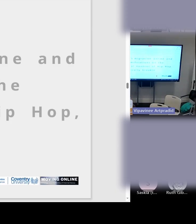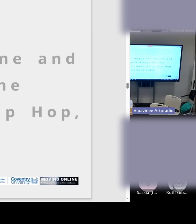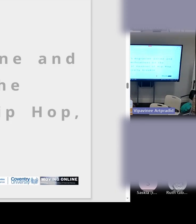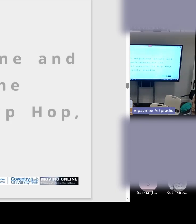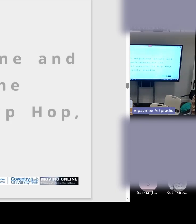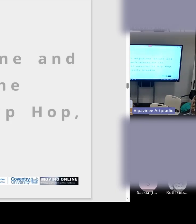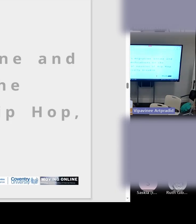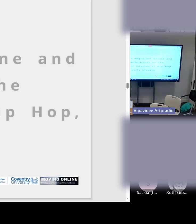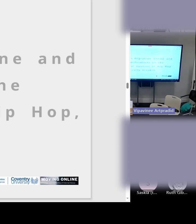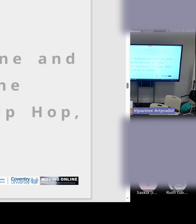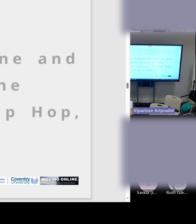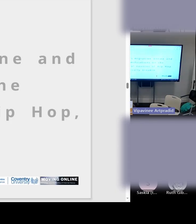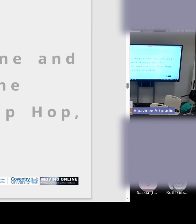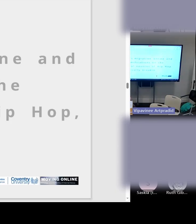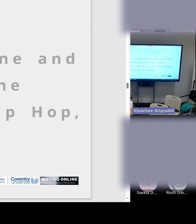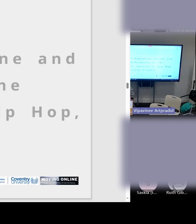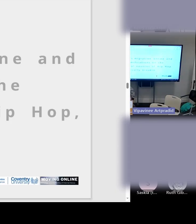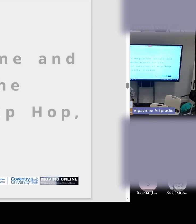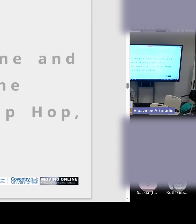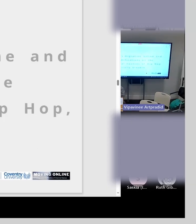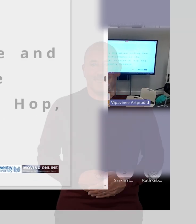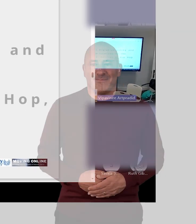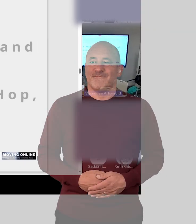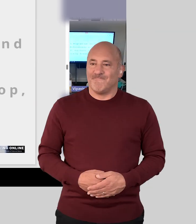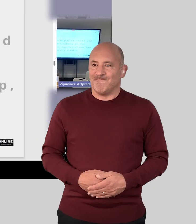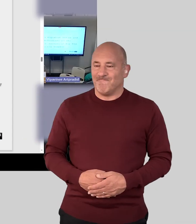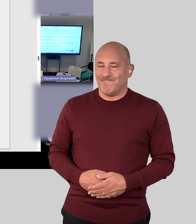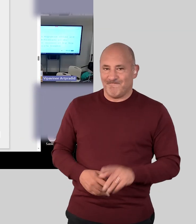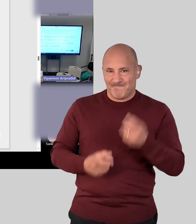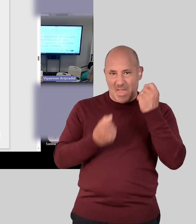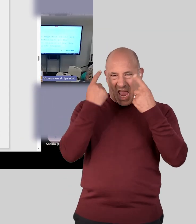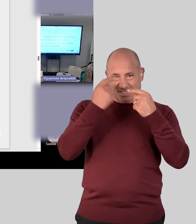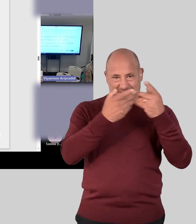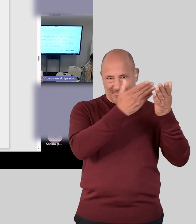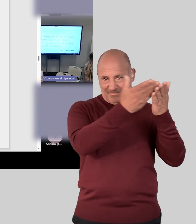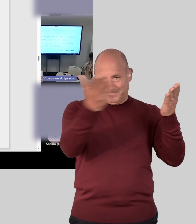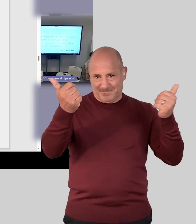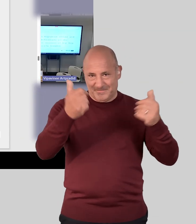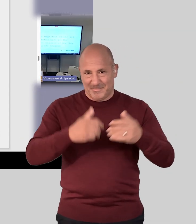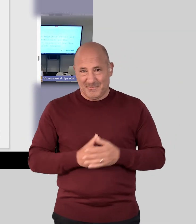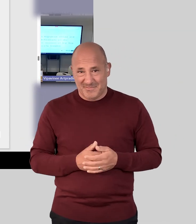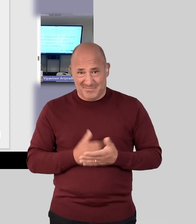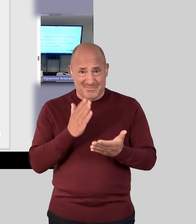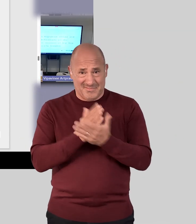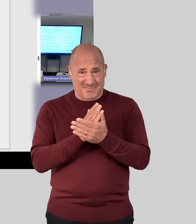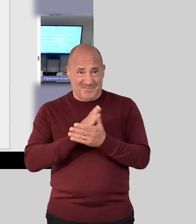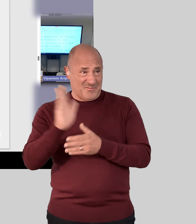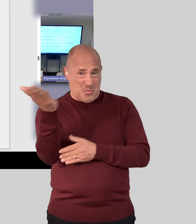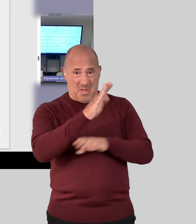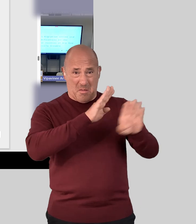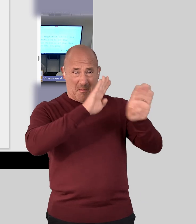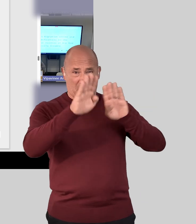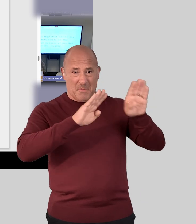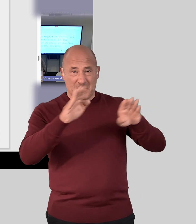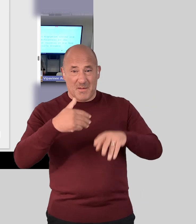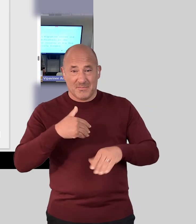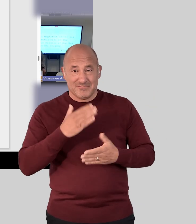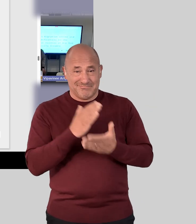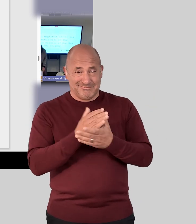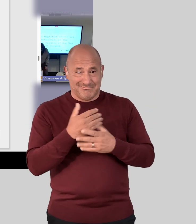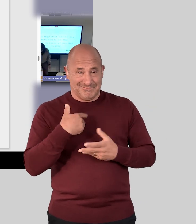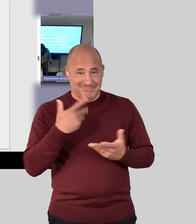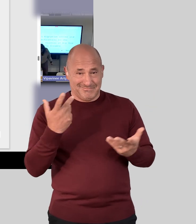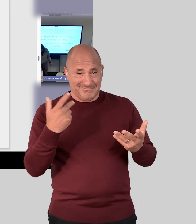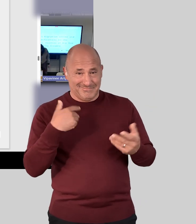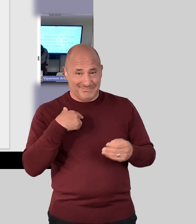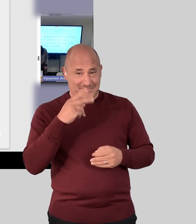Okay, thanks for your ideas. I literally, because they're all there,